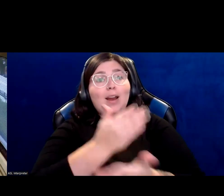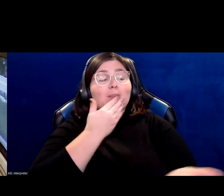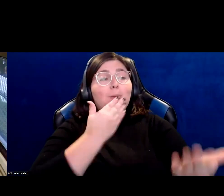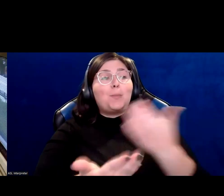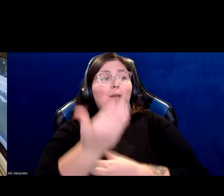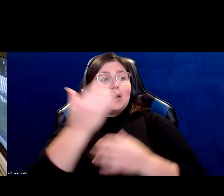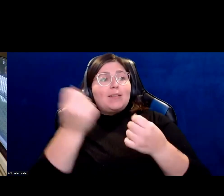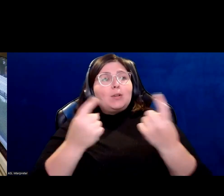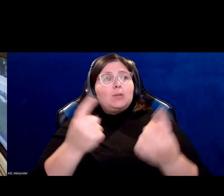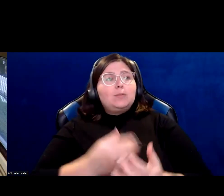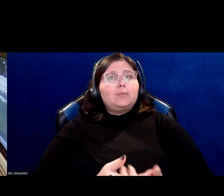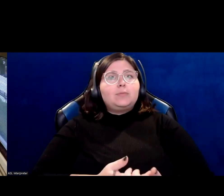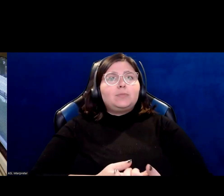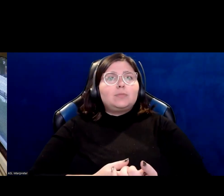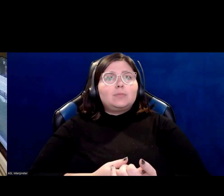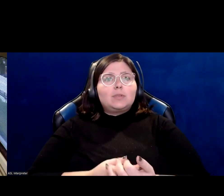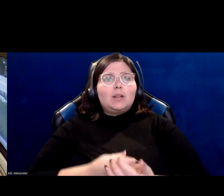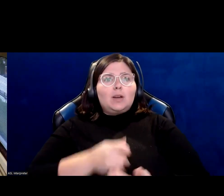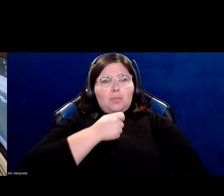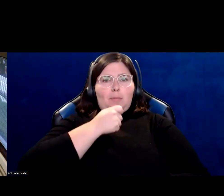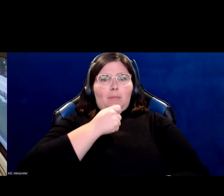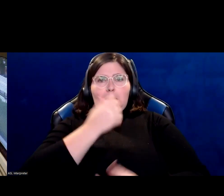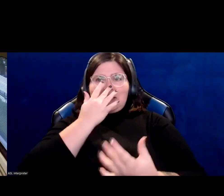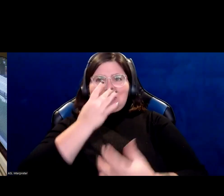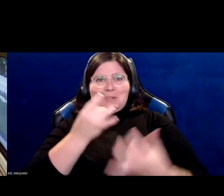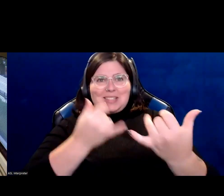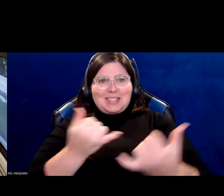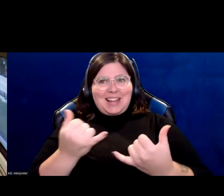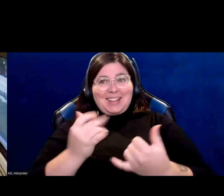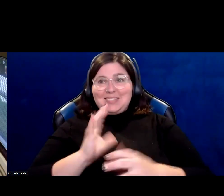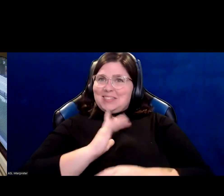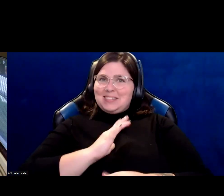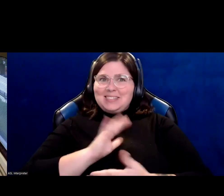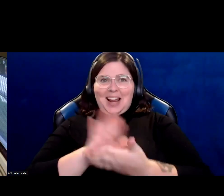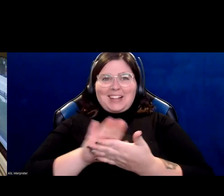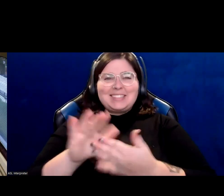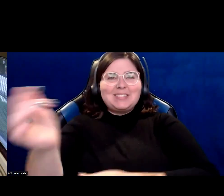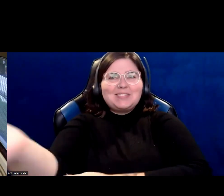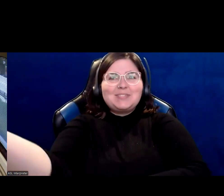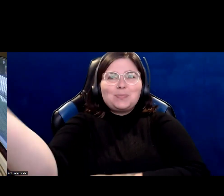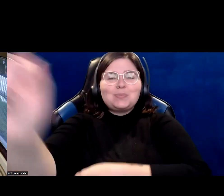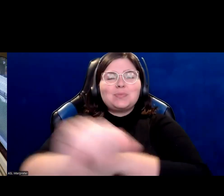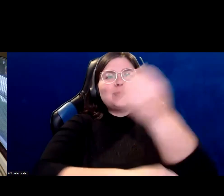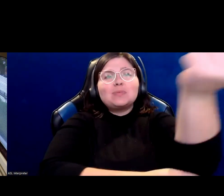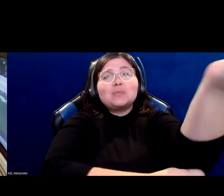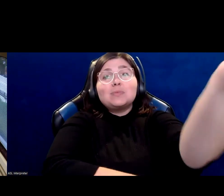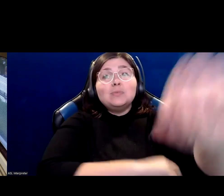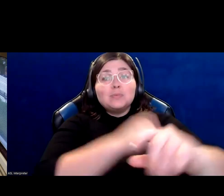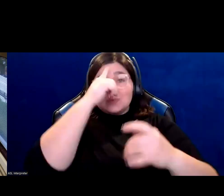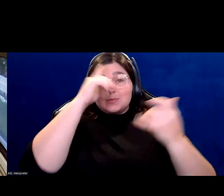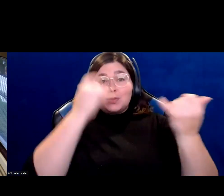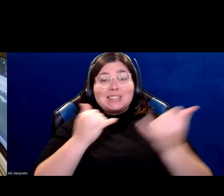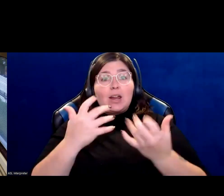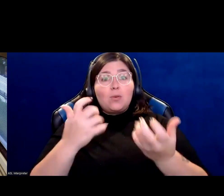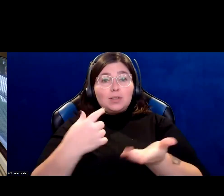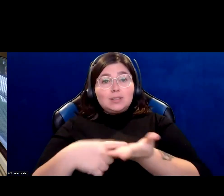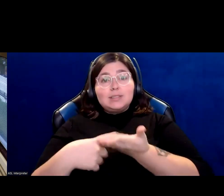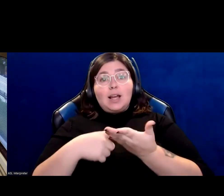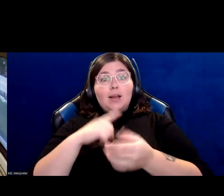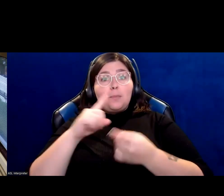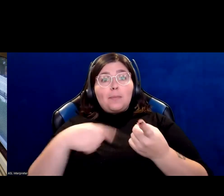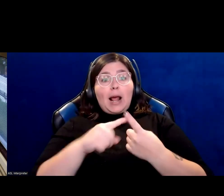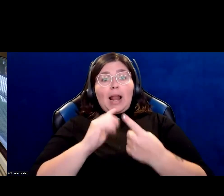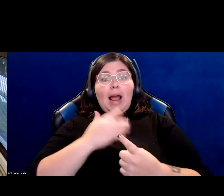everyone. Microphones are interesting with the sound. Yeah. Yeah, Yeah. very nice. All right, so for today, I wanted to talk a little bit about